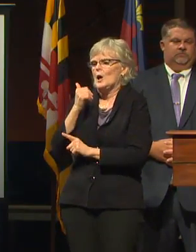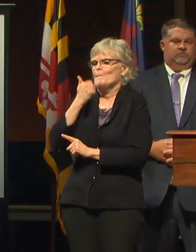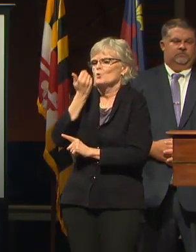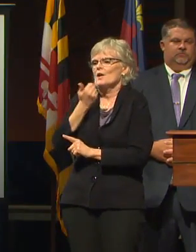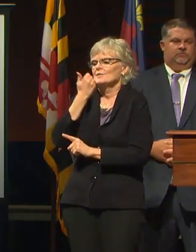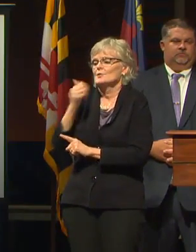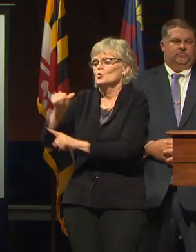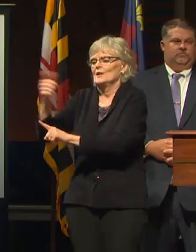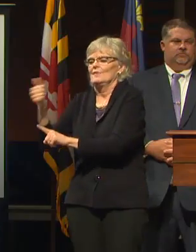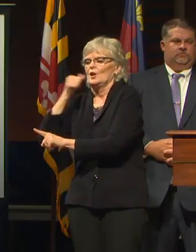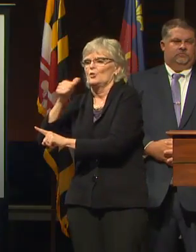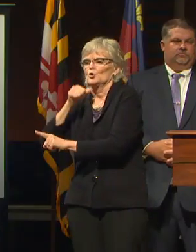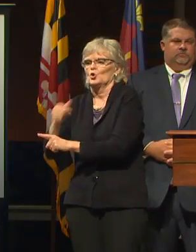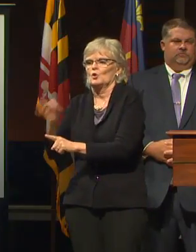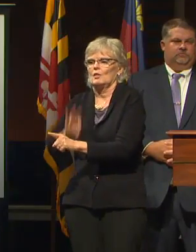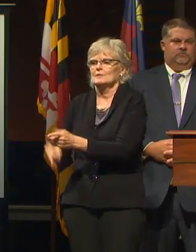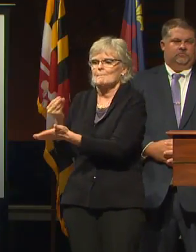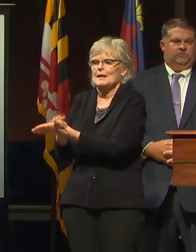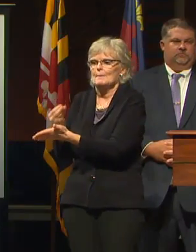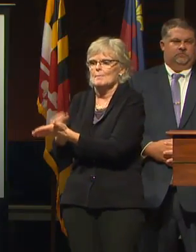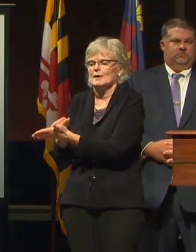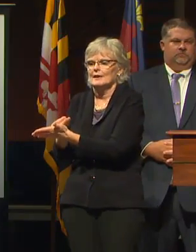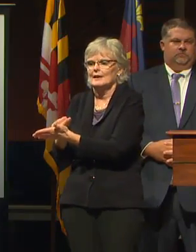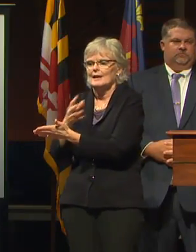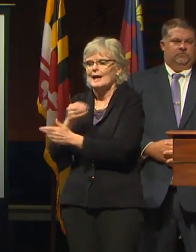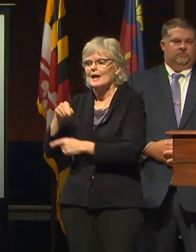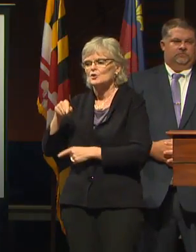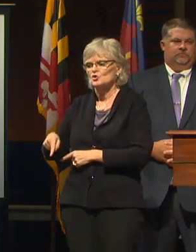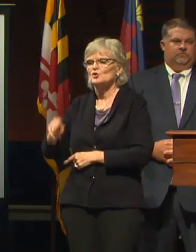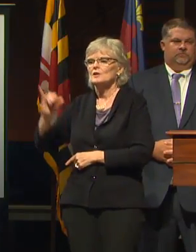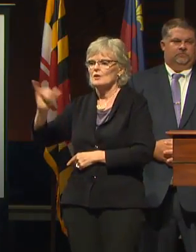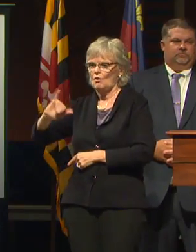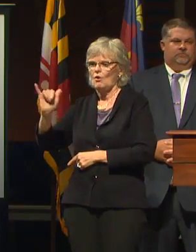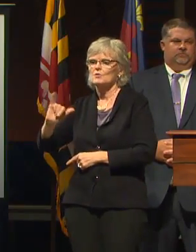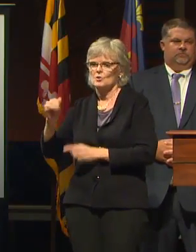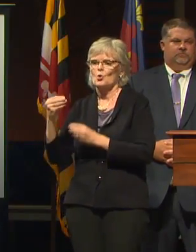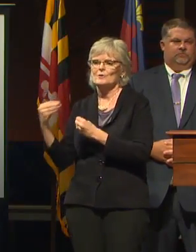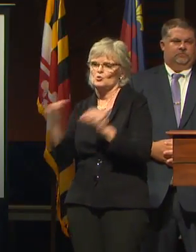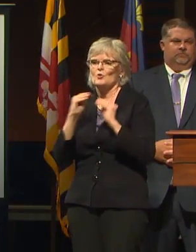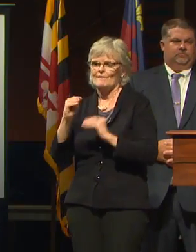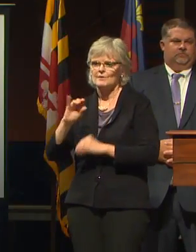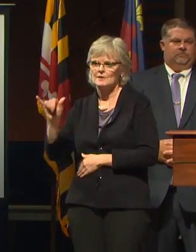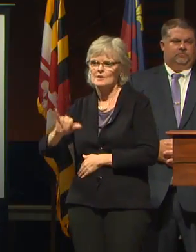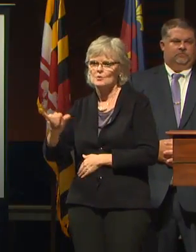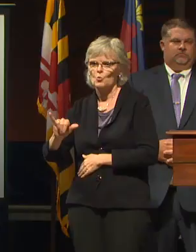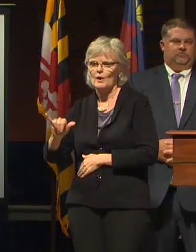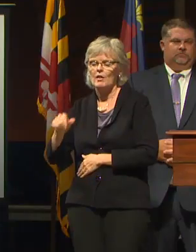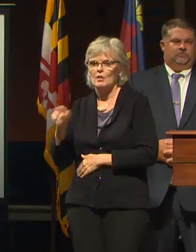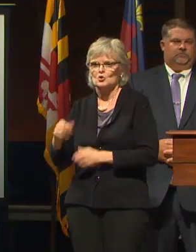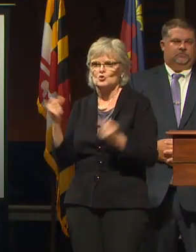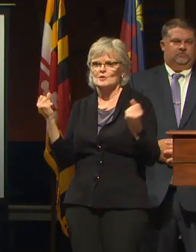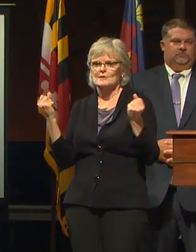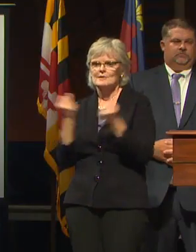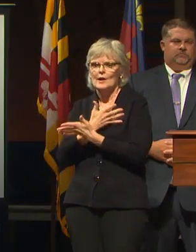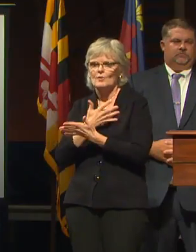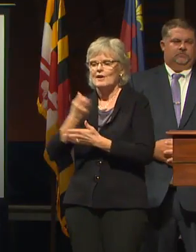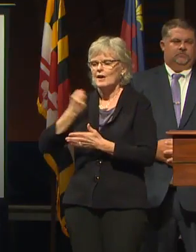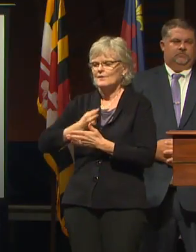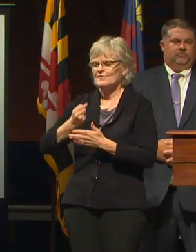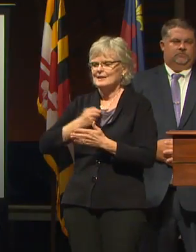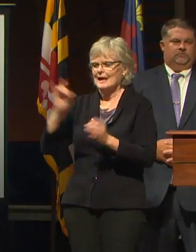make money, and soon after, she also begins to be trafficked. She's terrified of the gang's